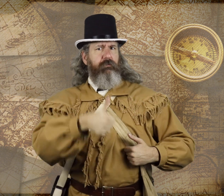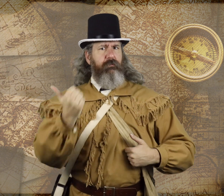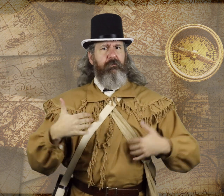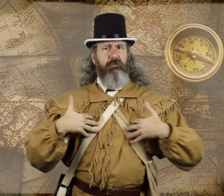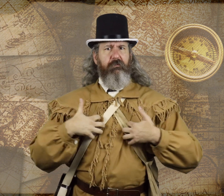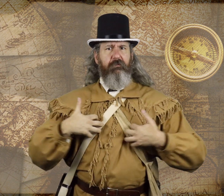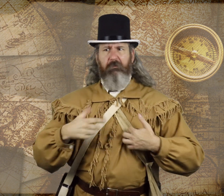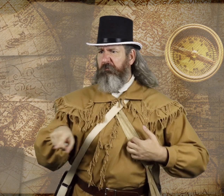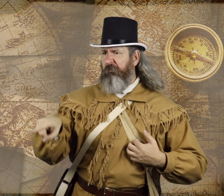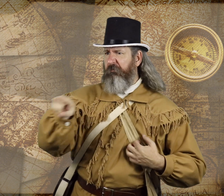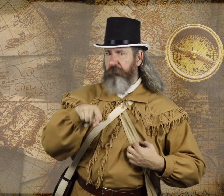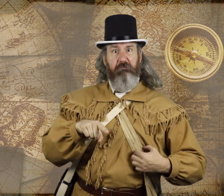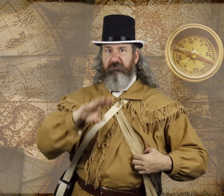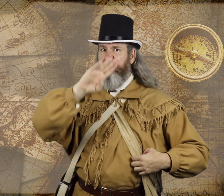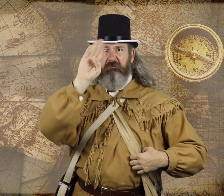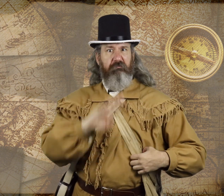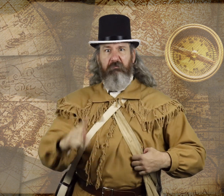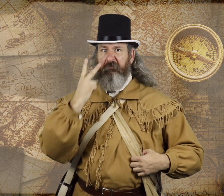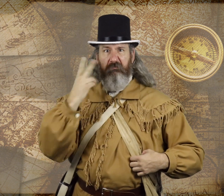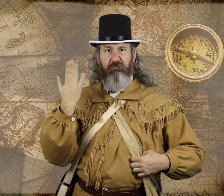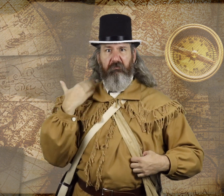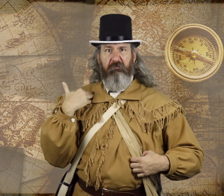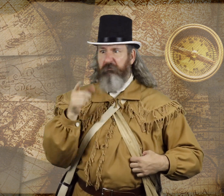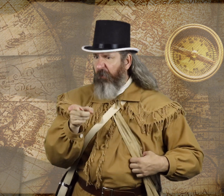but many were new to the explorers.